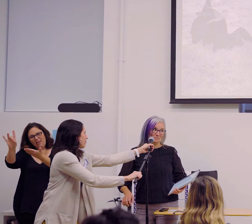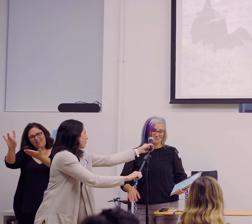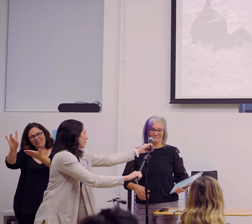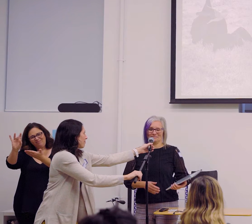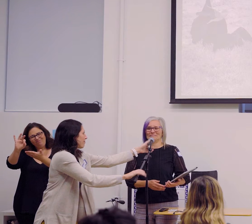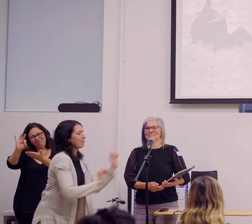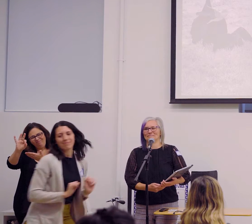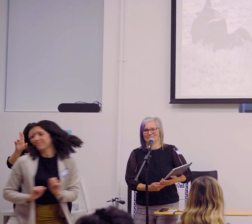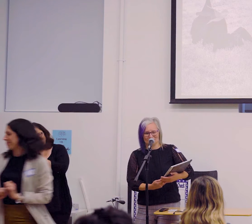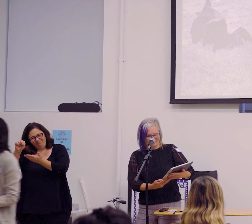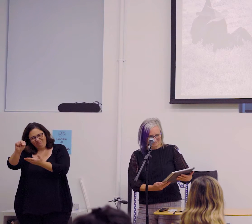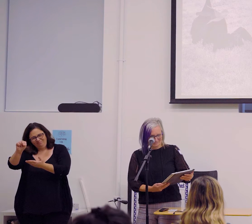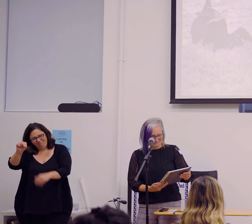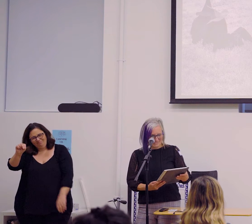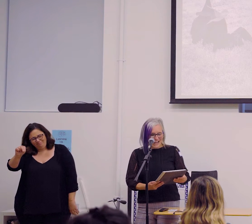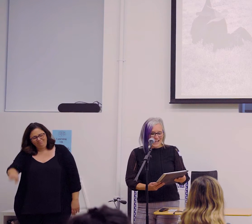super fun.